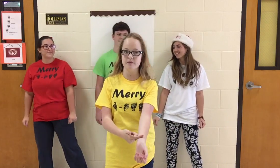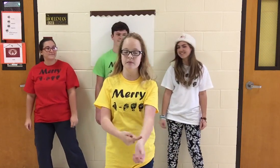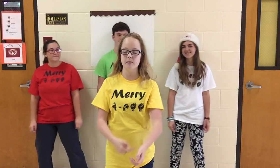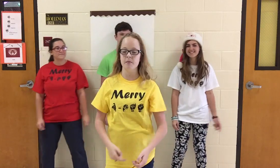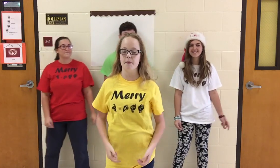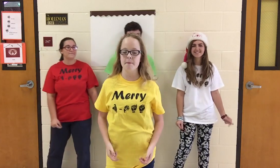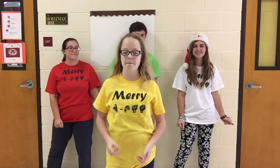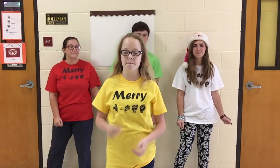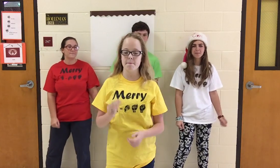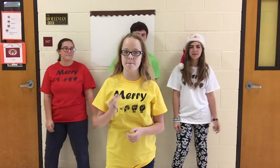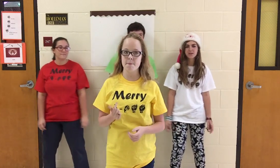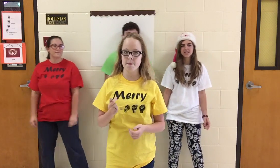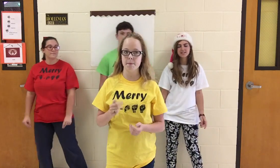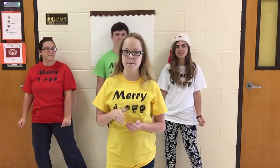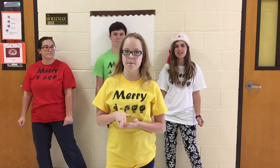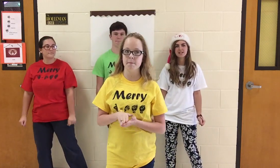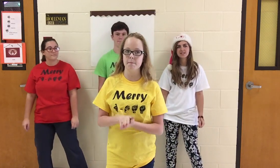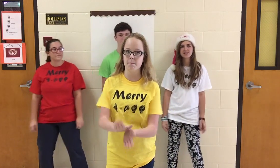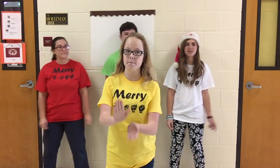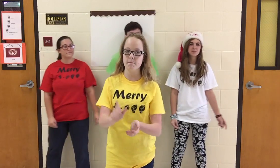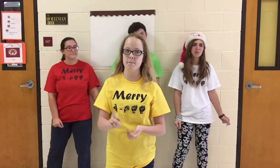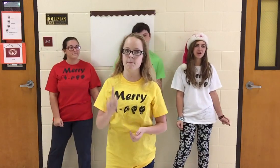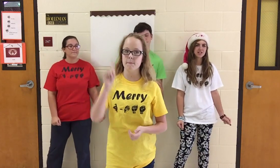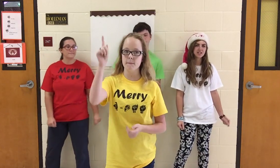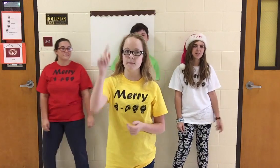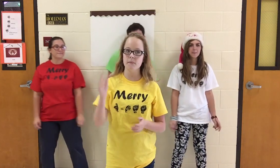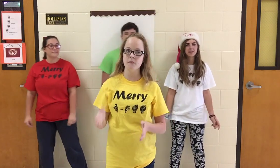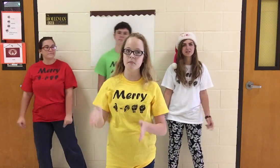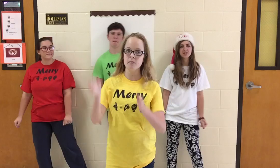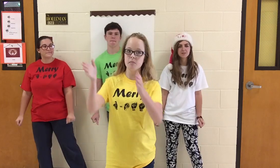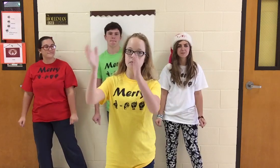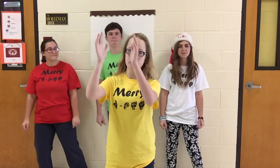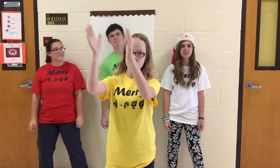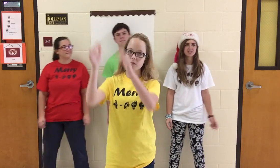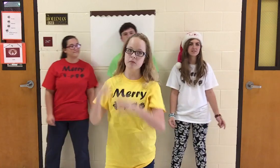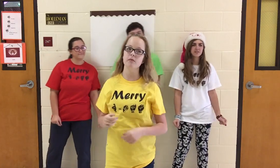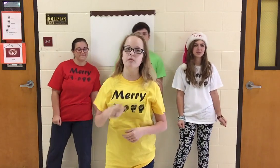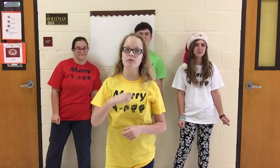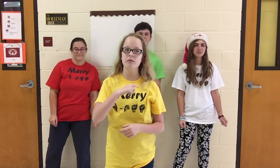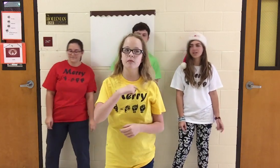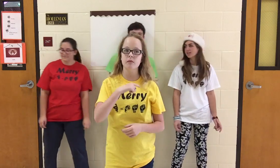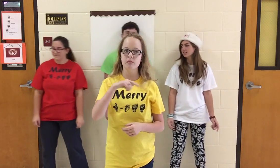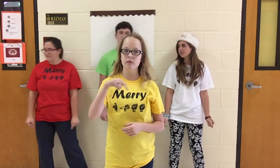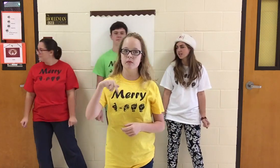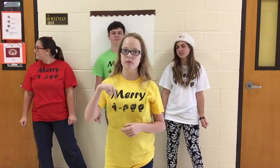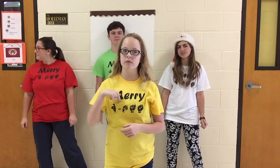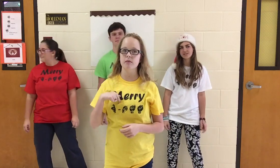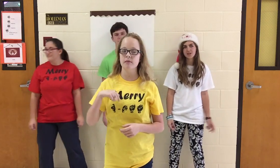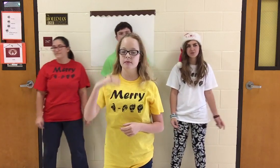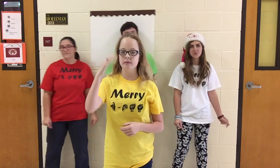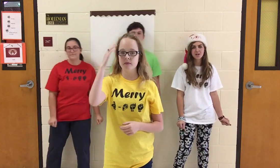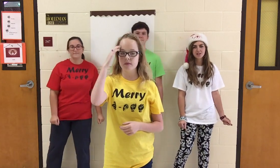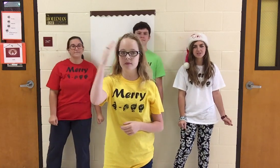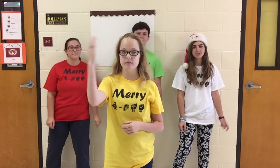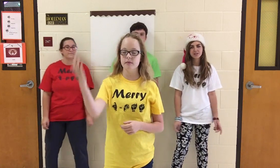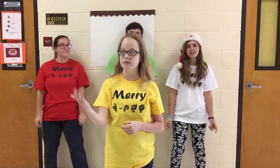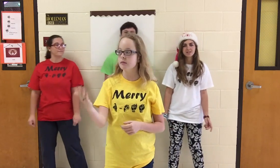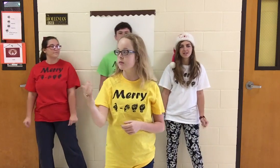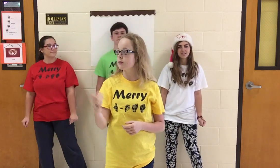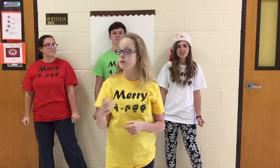long. Well, the dog keeps barking up the chimney flue, and we don't know what we're gonna